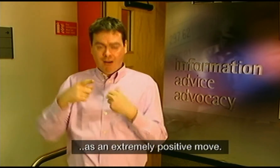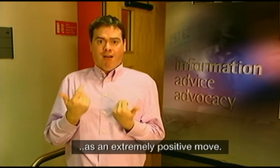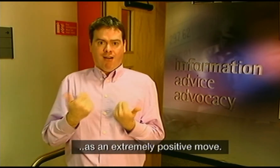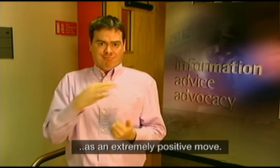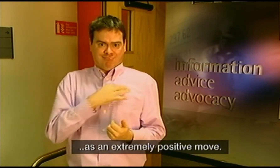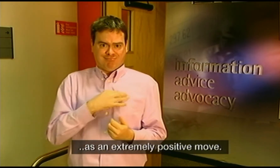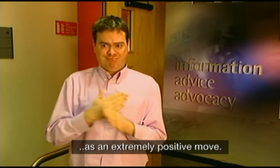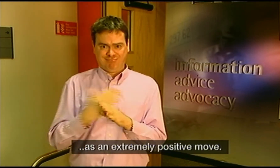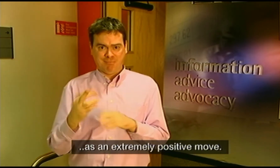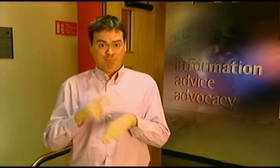move.